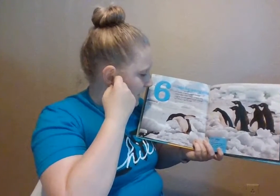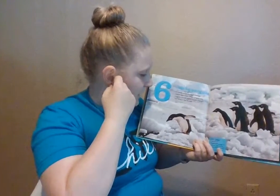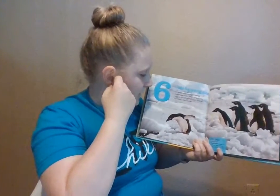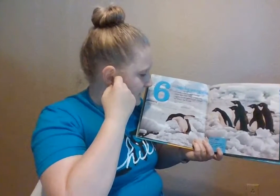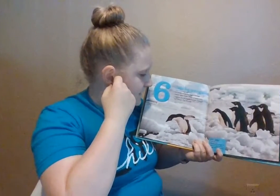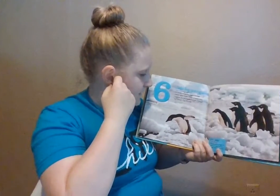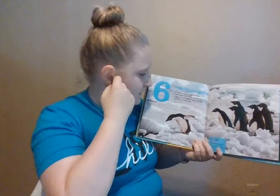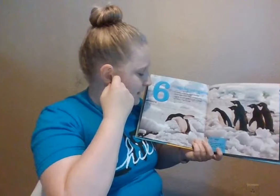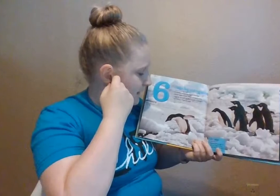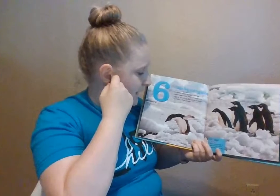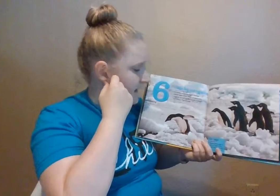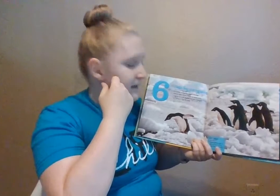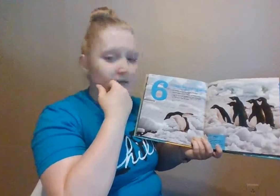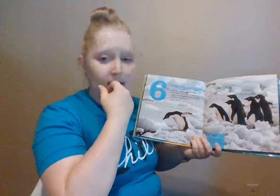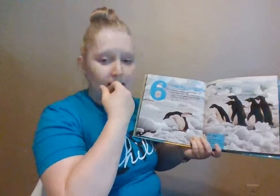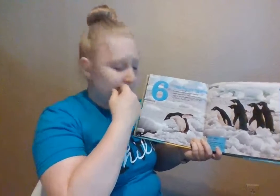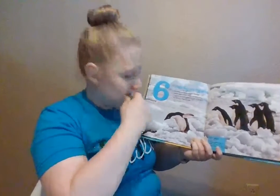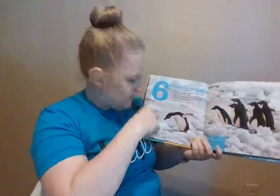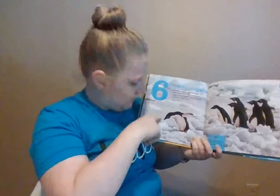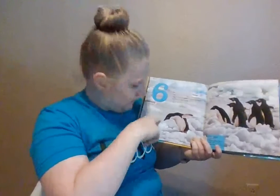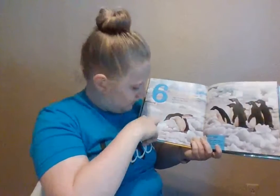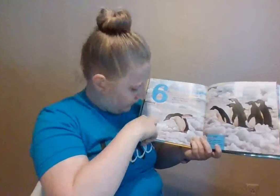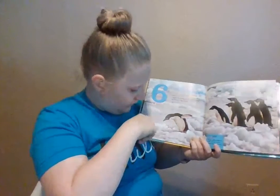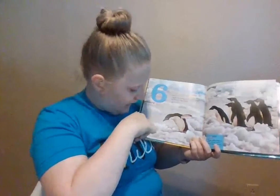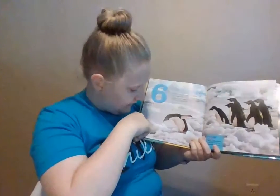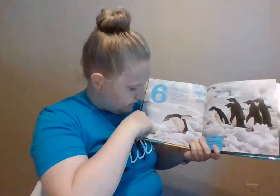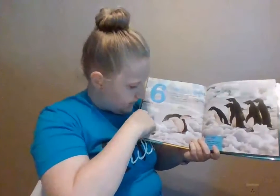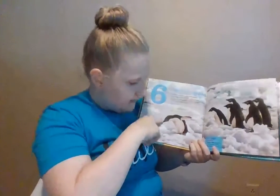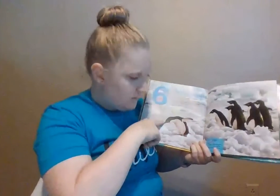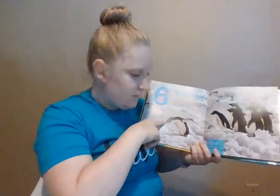picking up a stone to line its nest. Oh, that could be too.